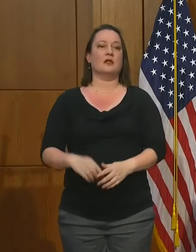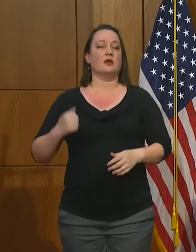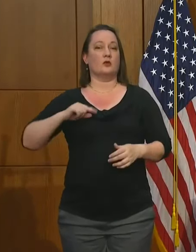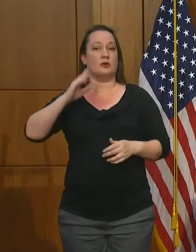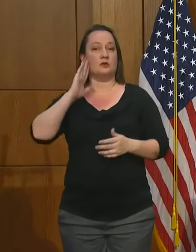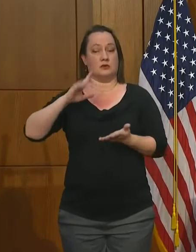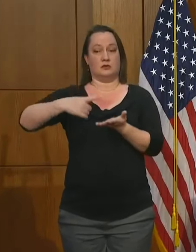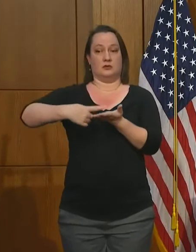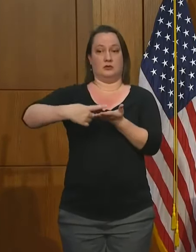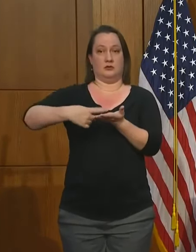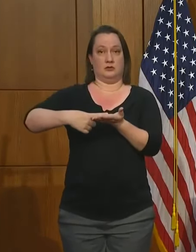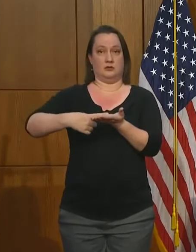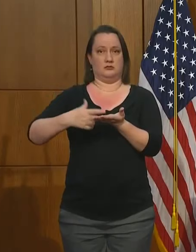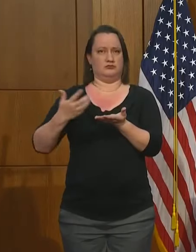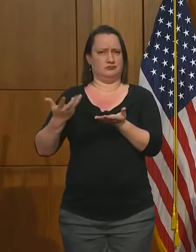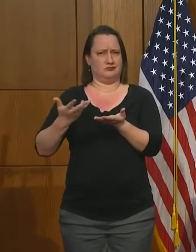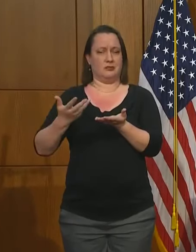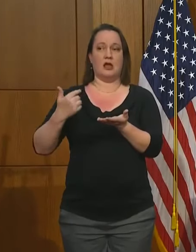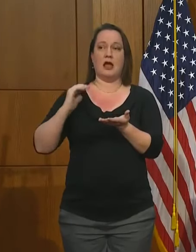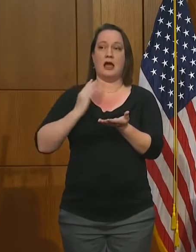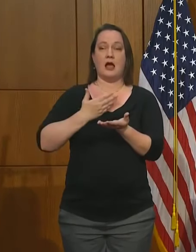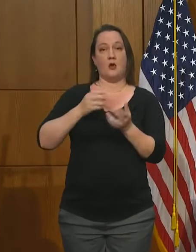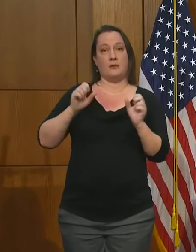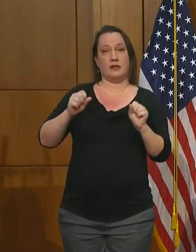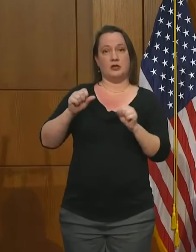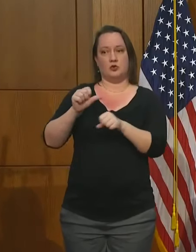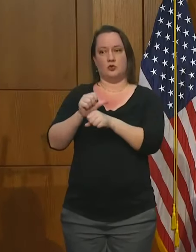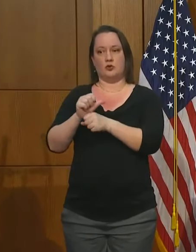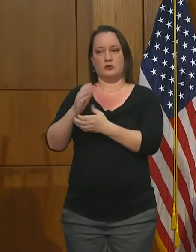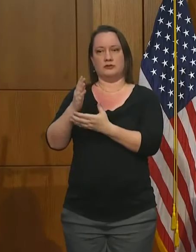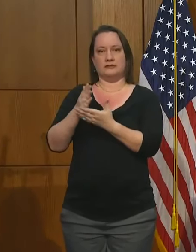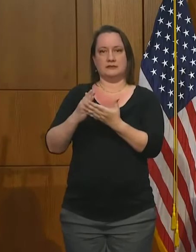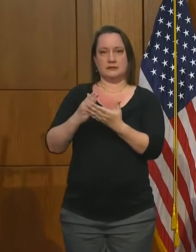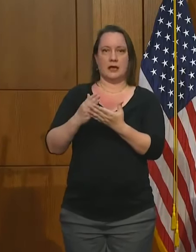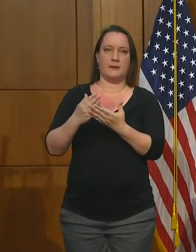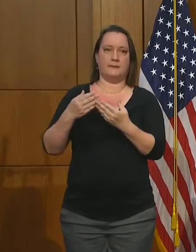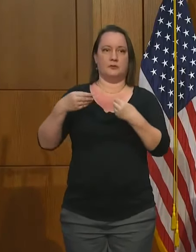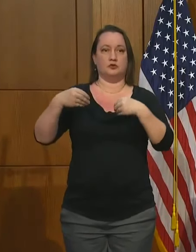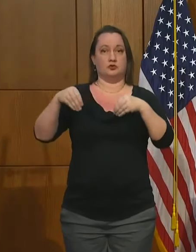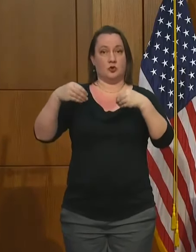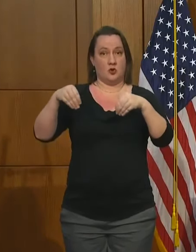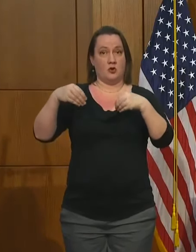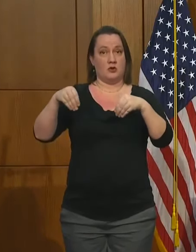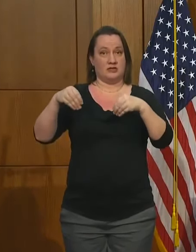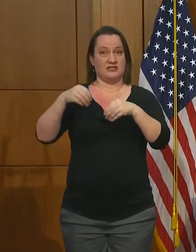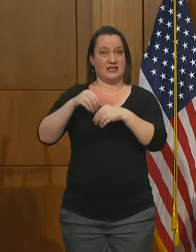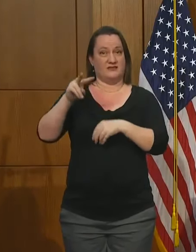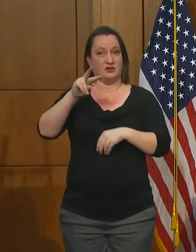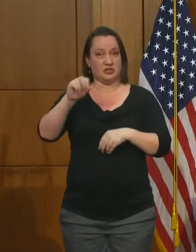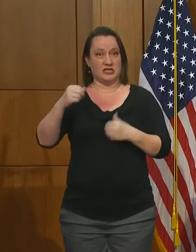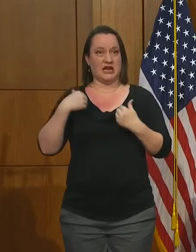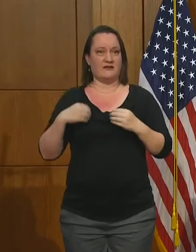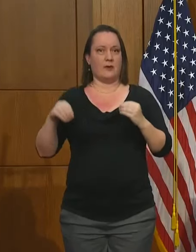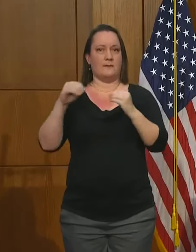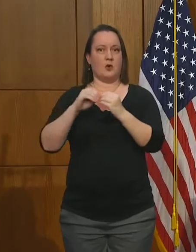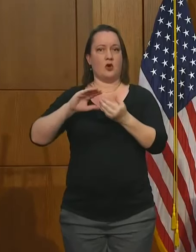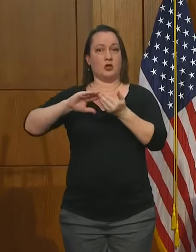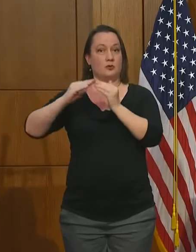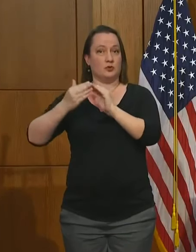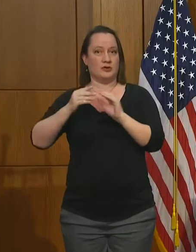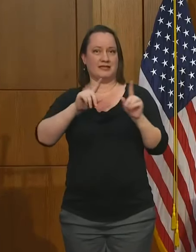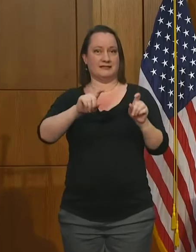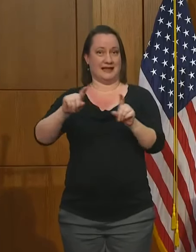our ability to work with some of the retail stores across Virginia to have a lot more community